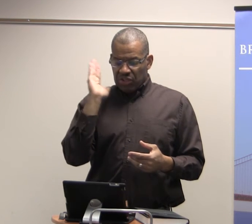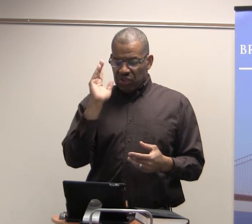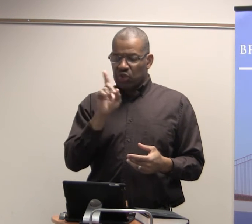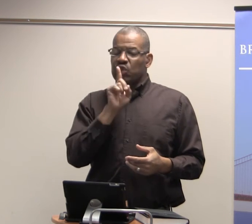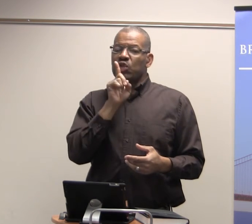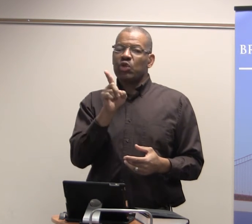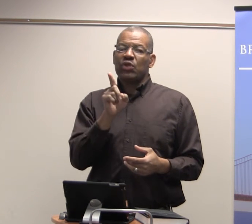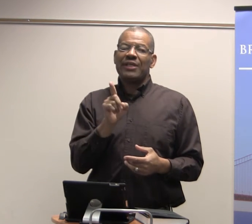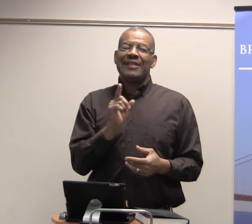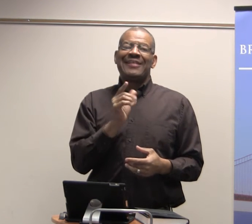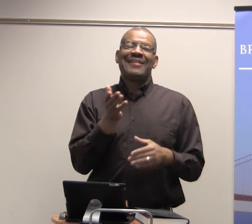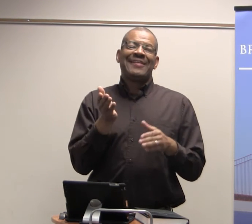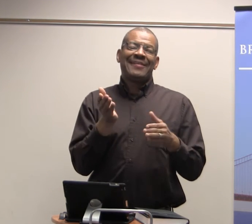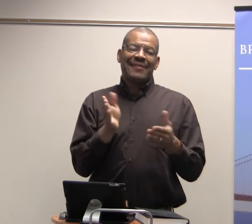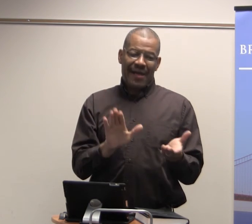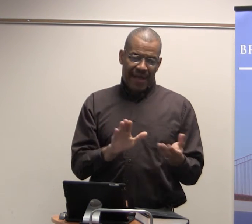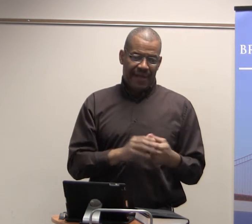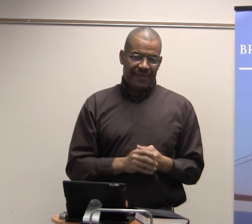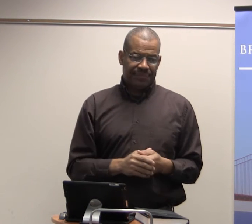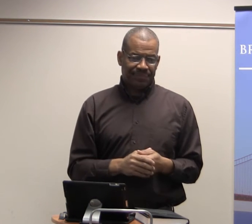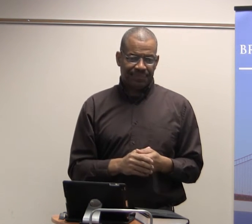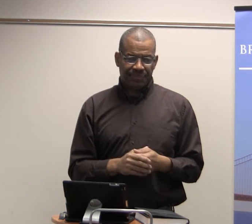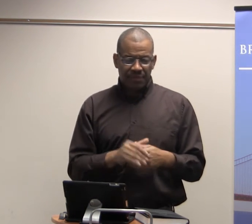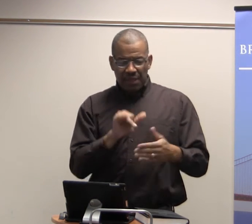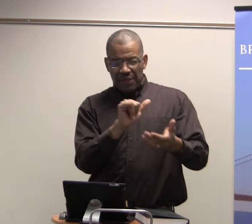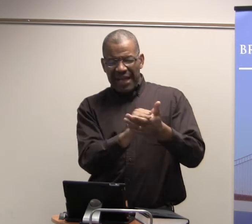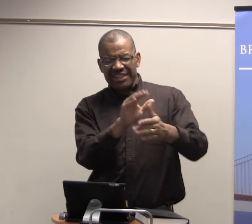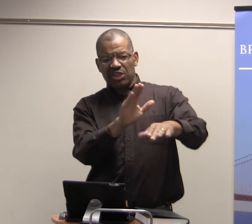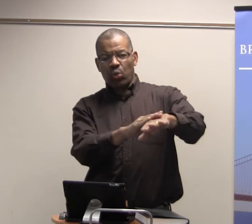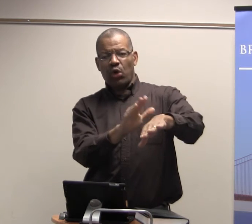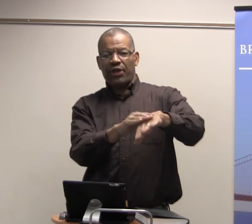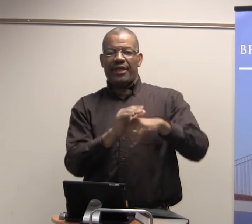shalt surely die. That's the word.